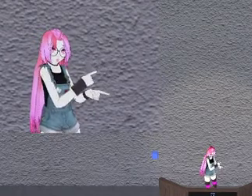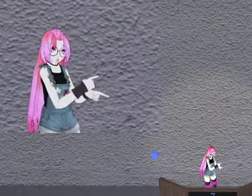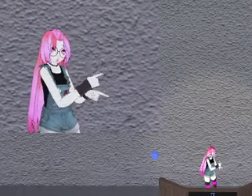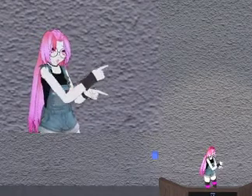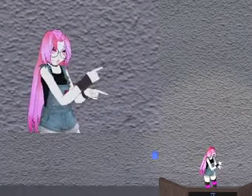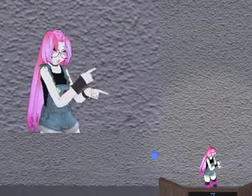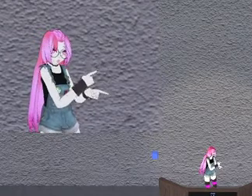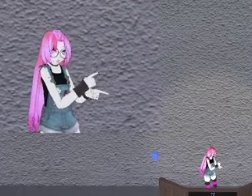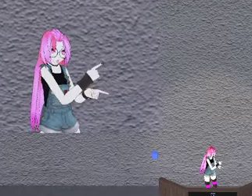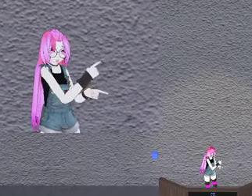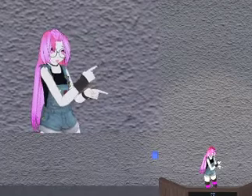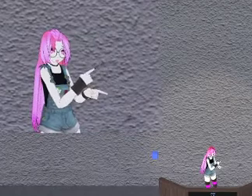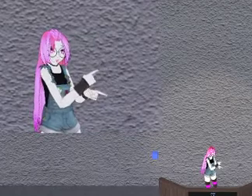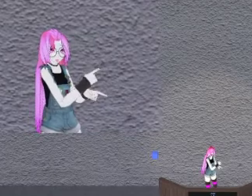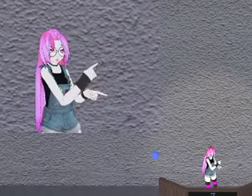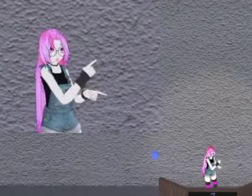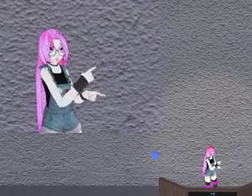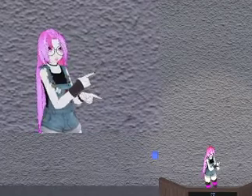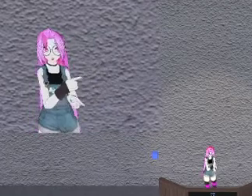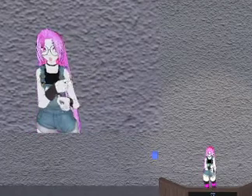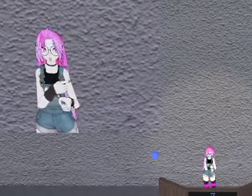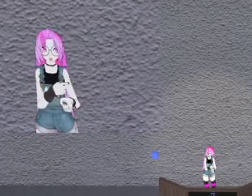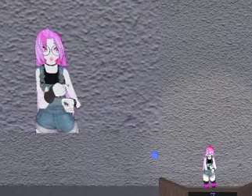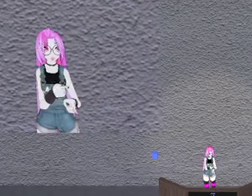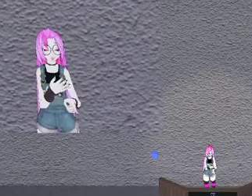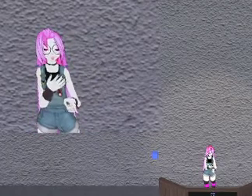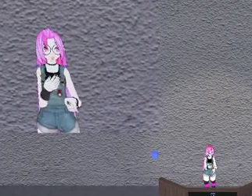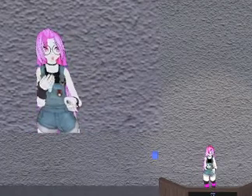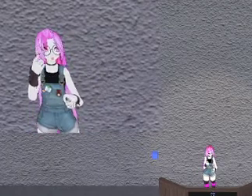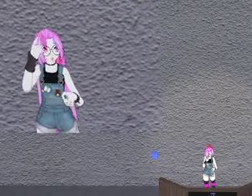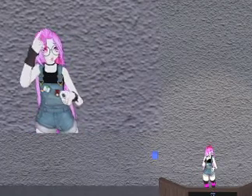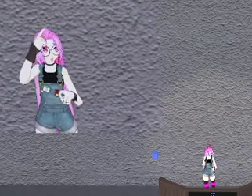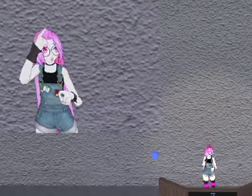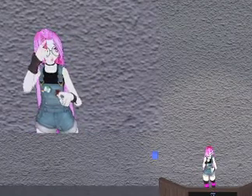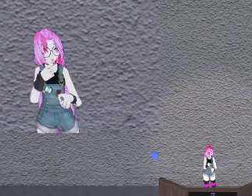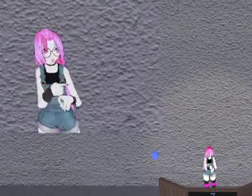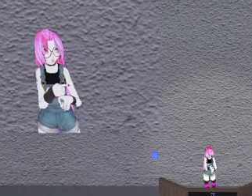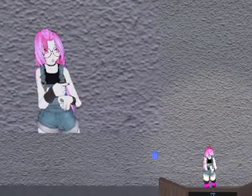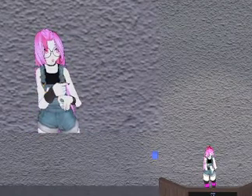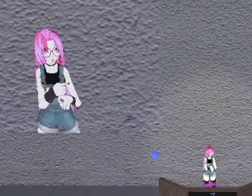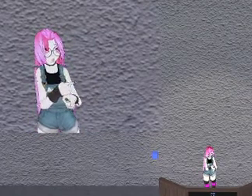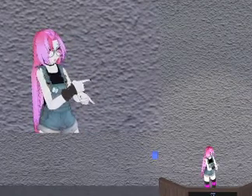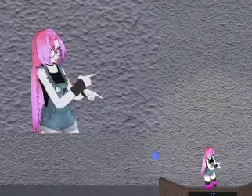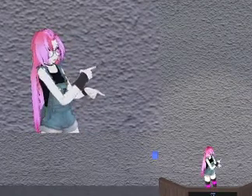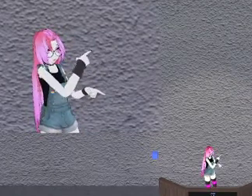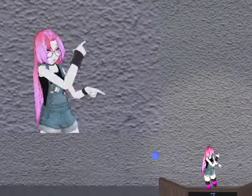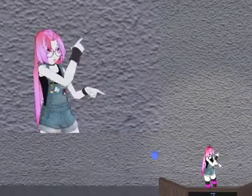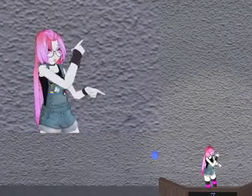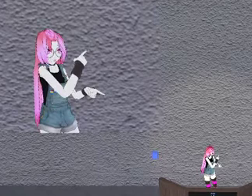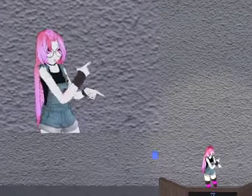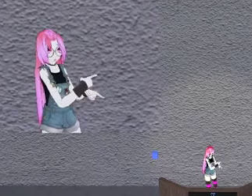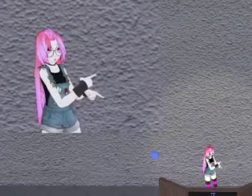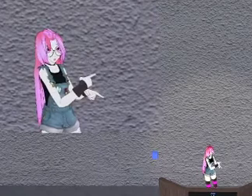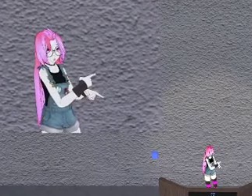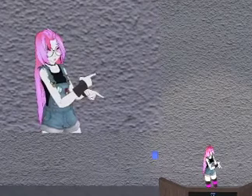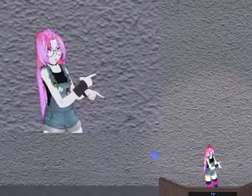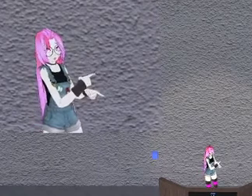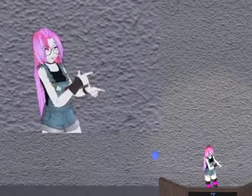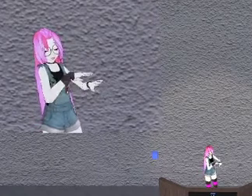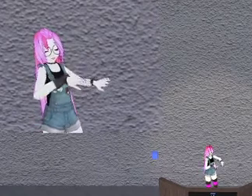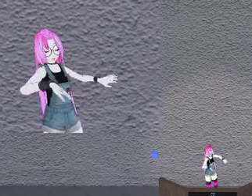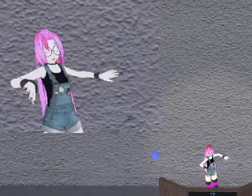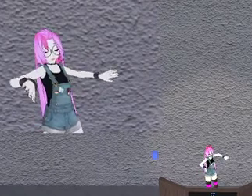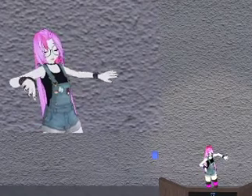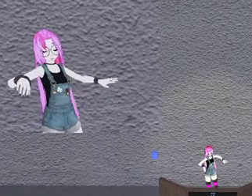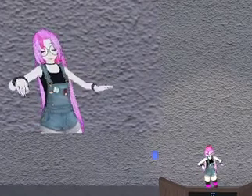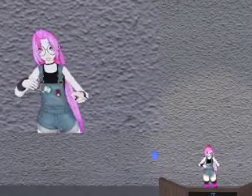I see a lot of people get this confused with right, as in correct. This is right or correct. You're going down.